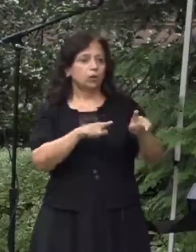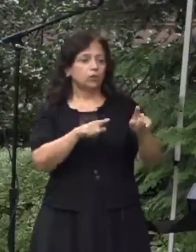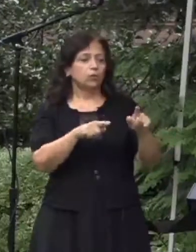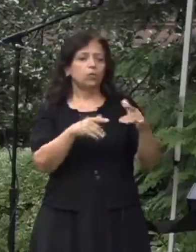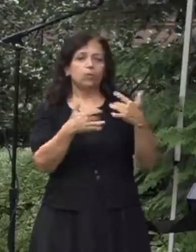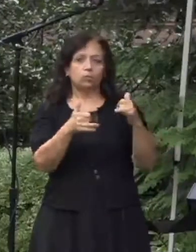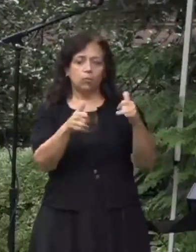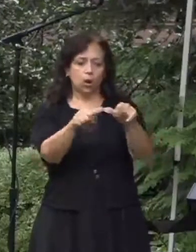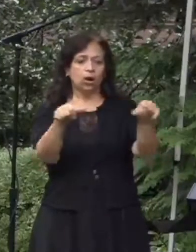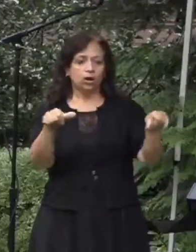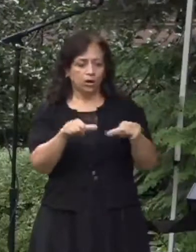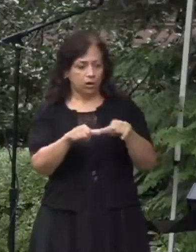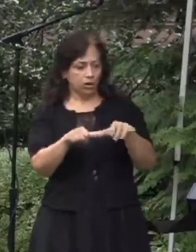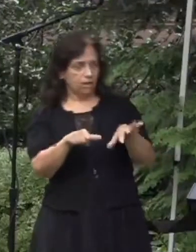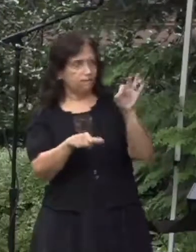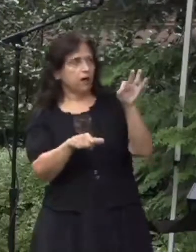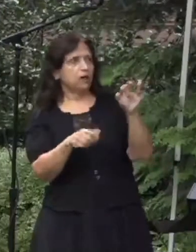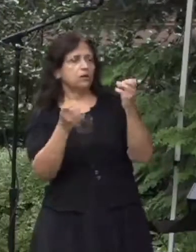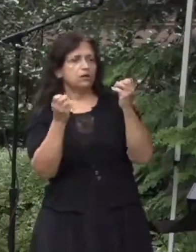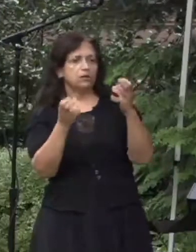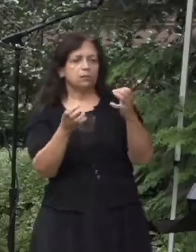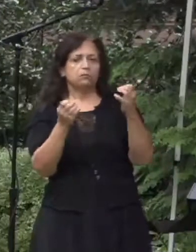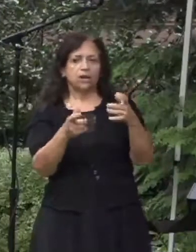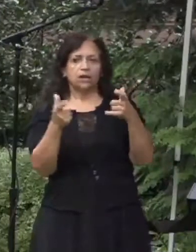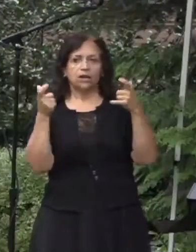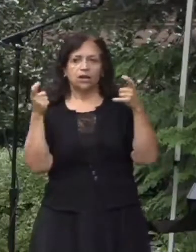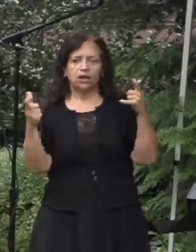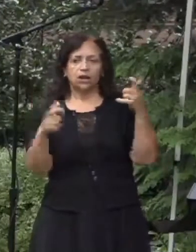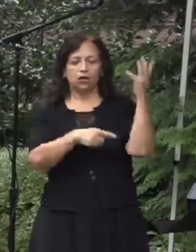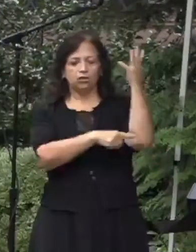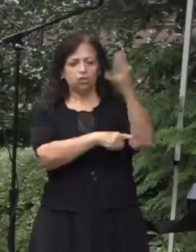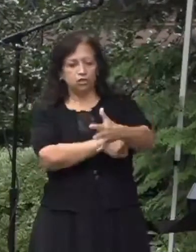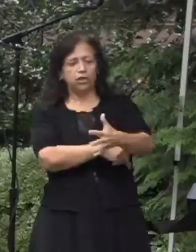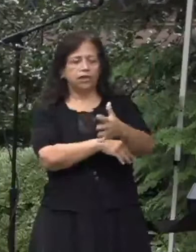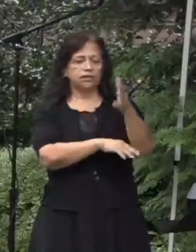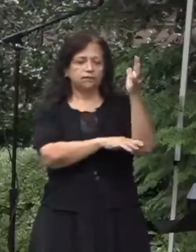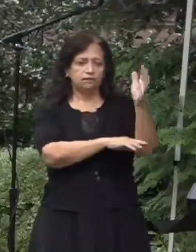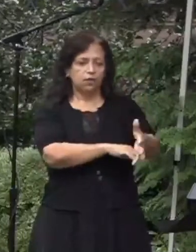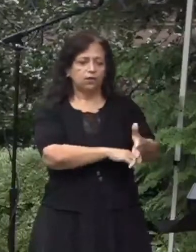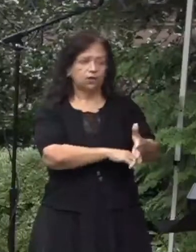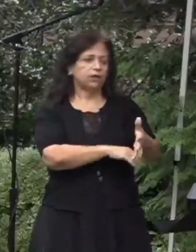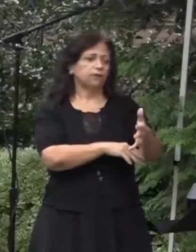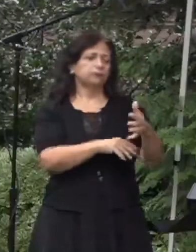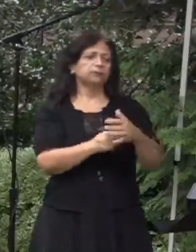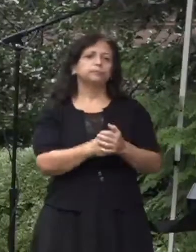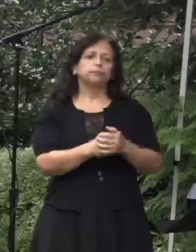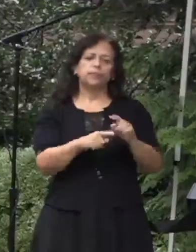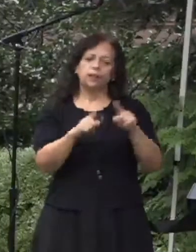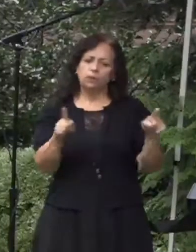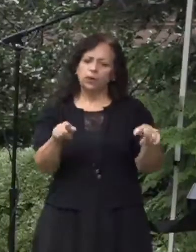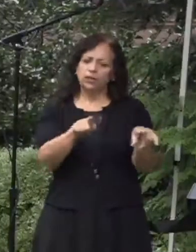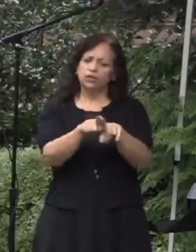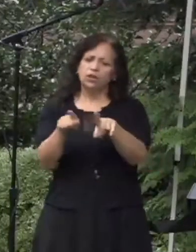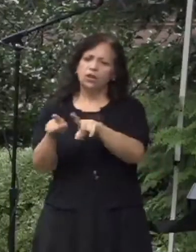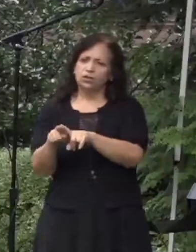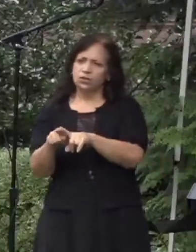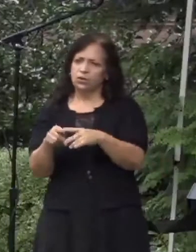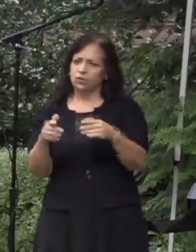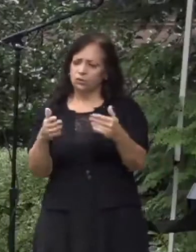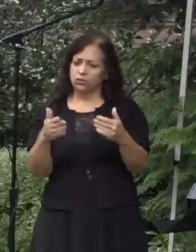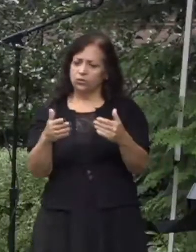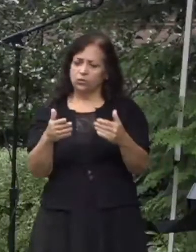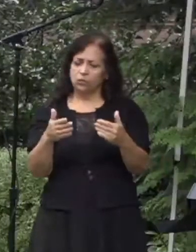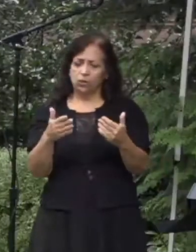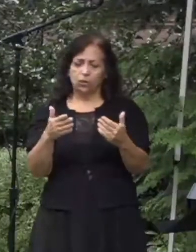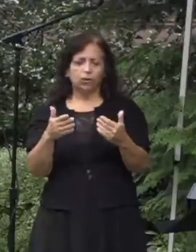park and discovered many large fallen trees. But there were also some trees that